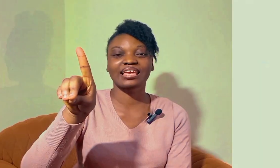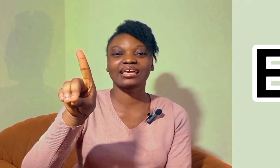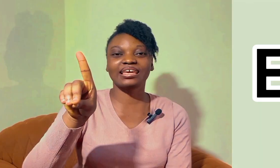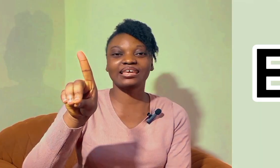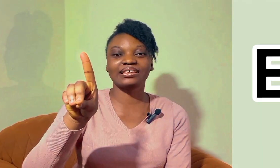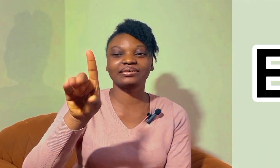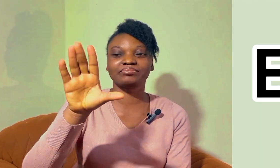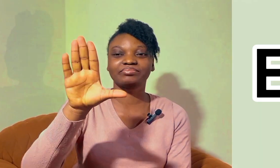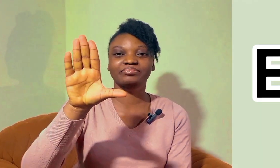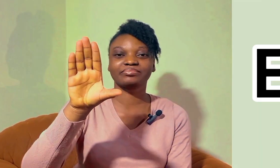E,